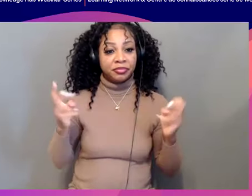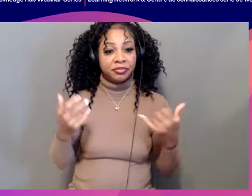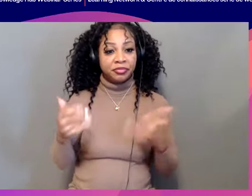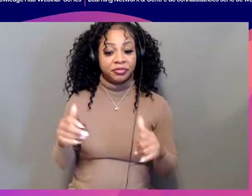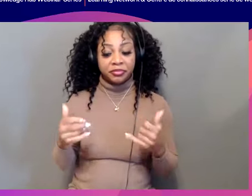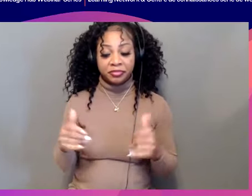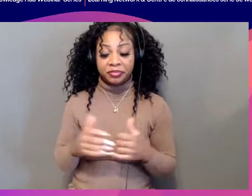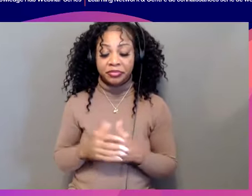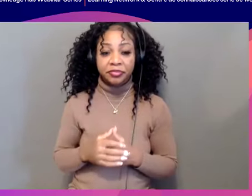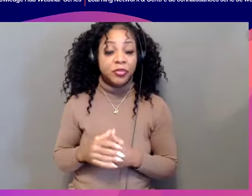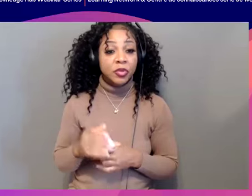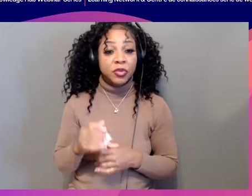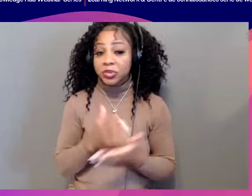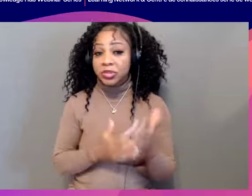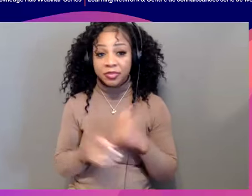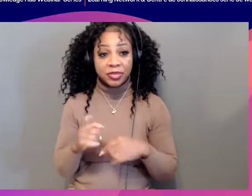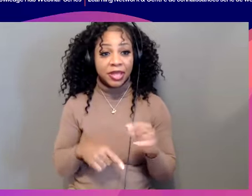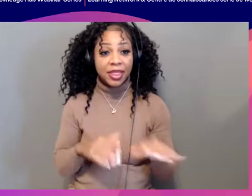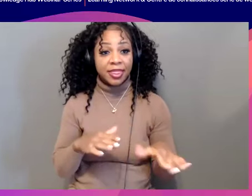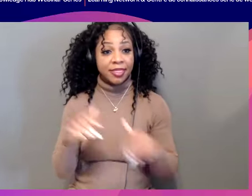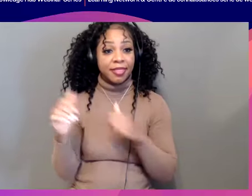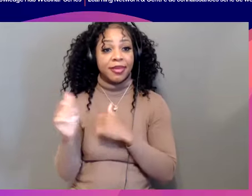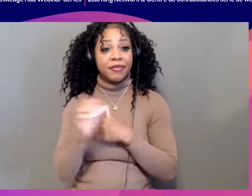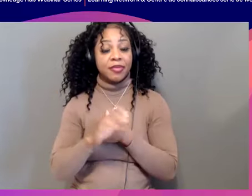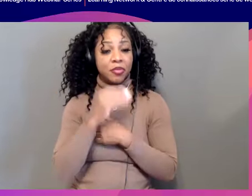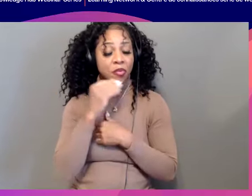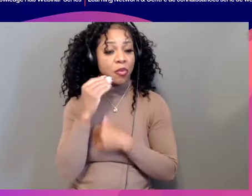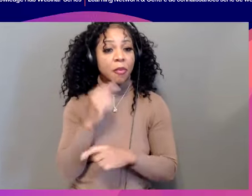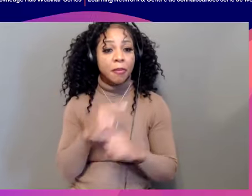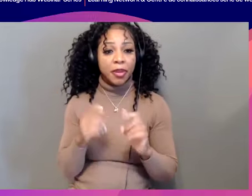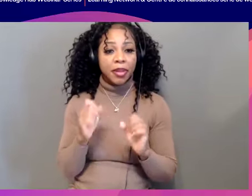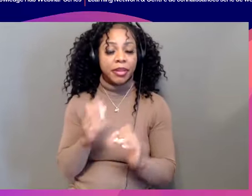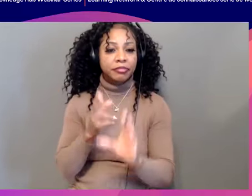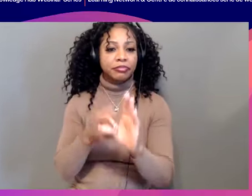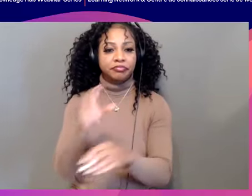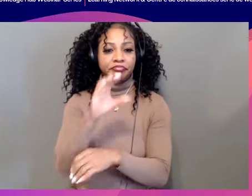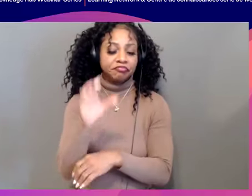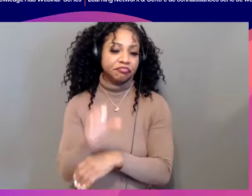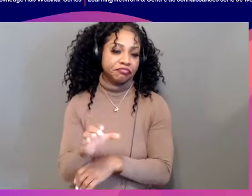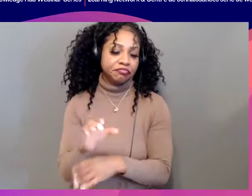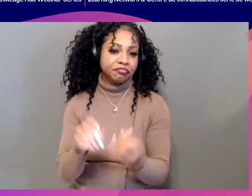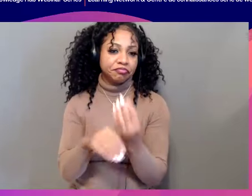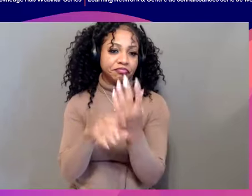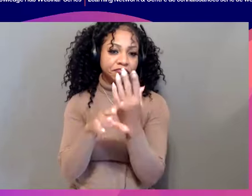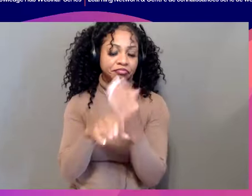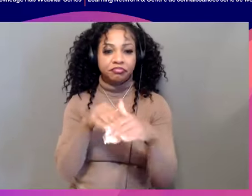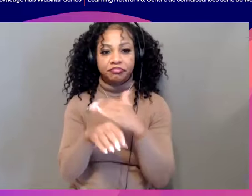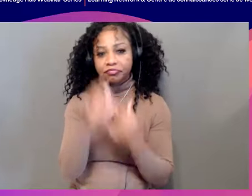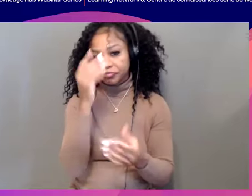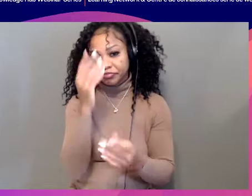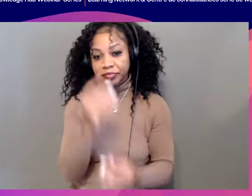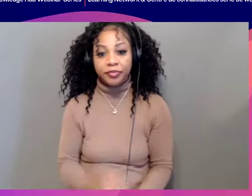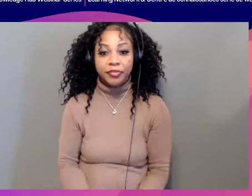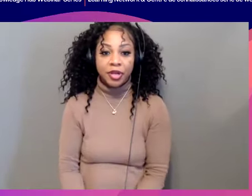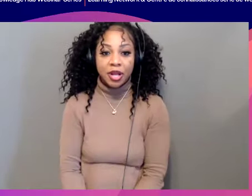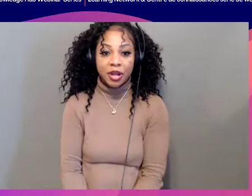of leave their rural community, where they can still attend queer related events and get information.